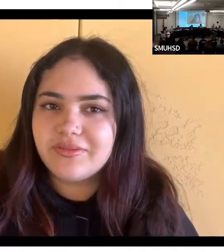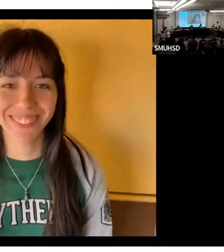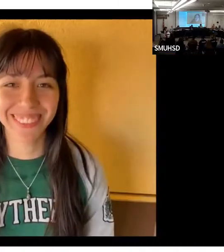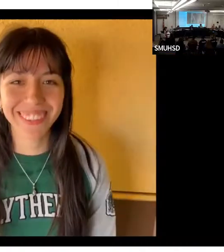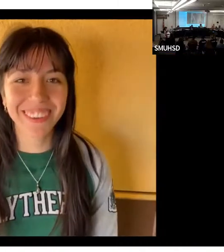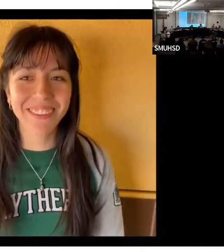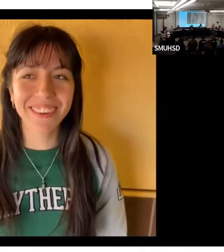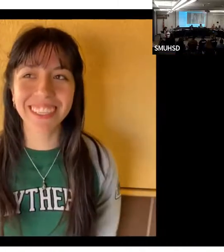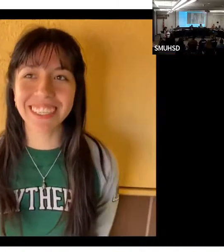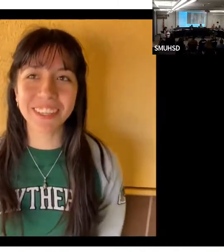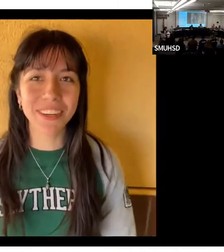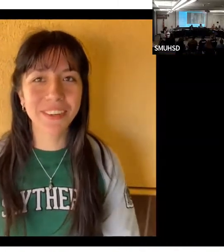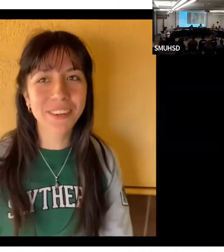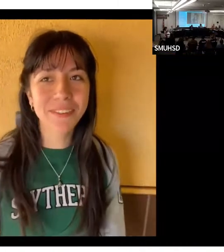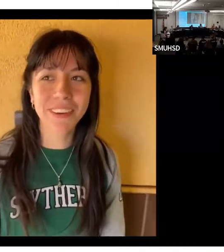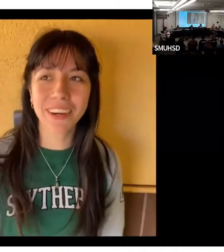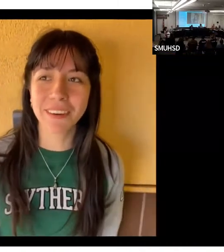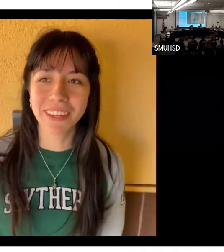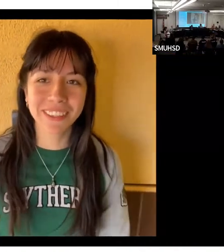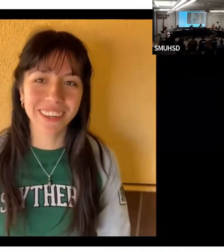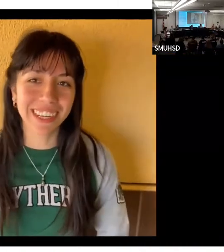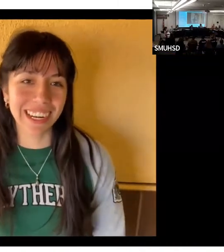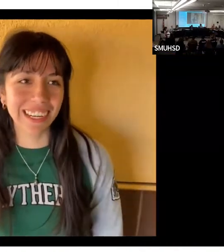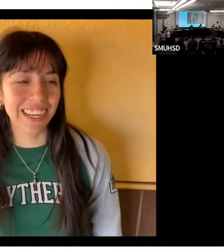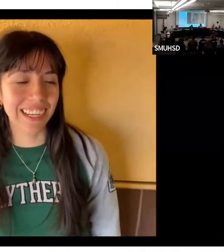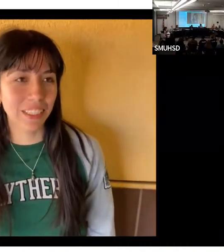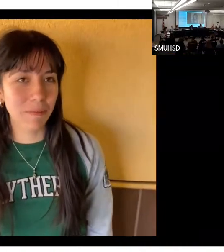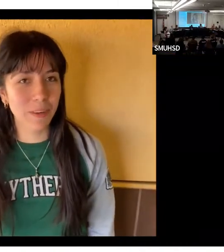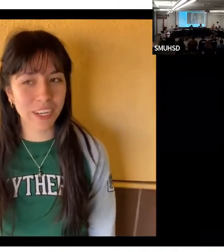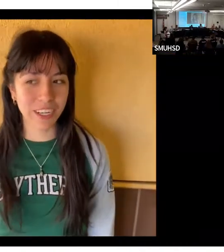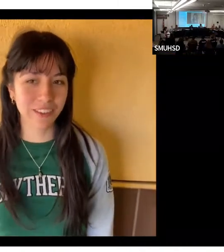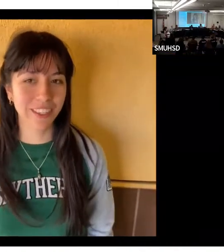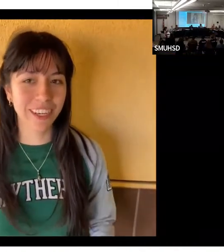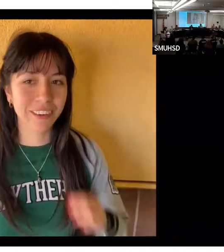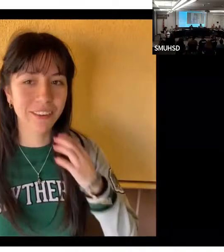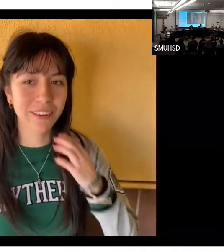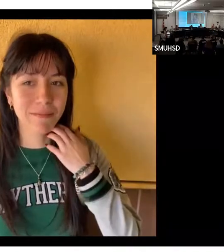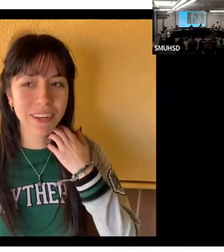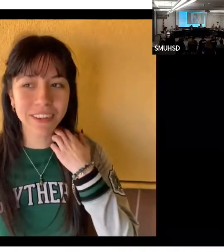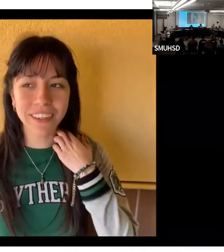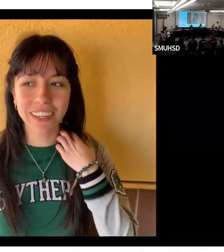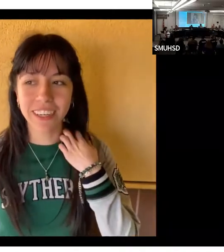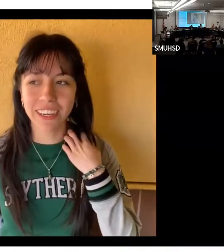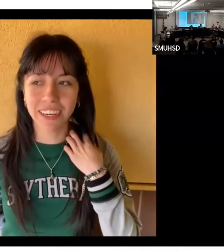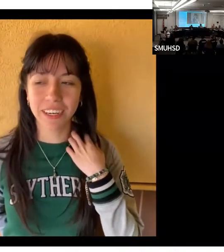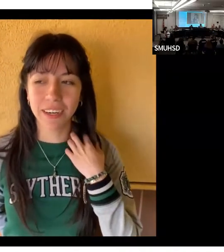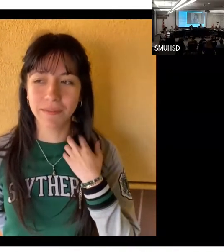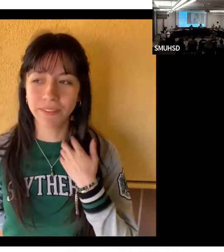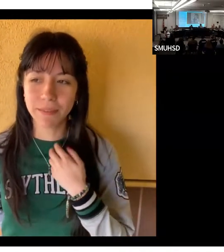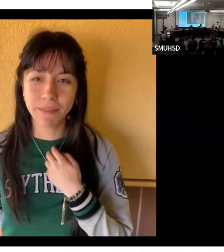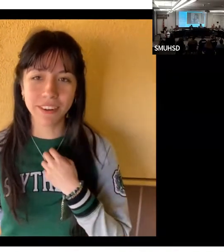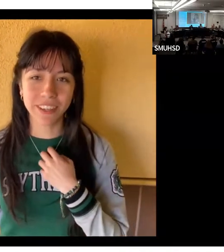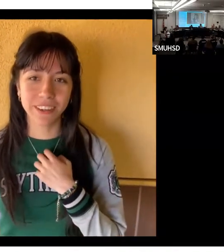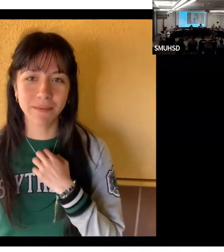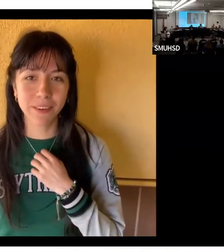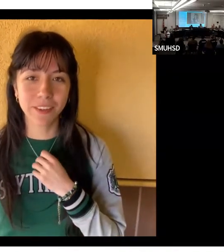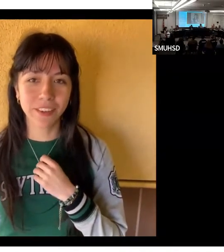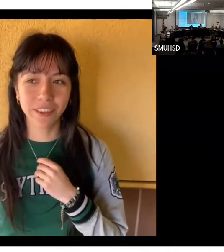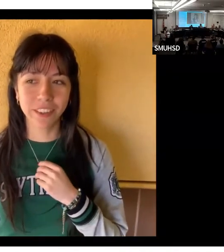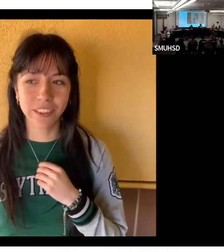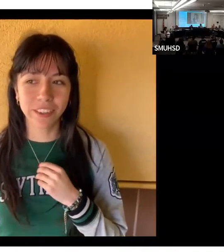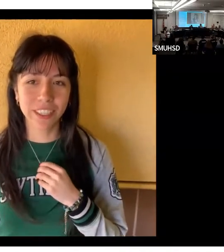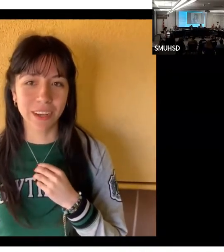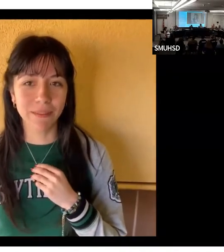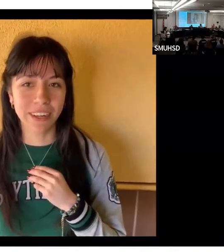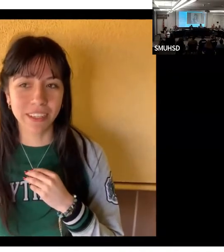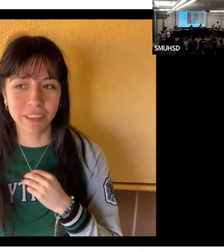off. Mi maestra de español, la señora Cla, ha sido muy cariñosa conmigo. Siempre nos ayuda